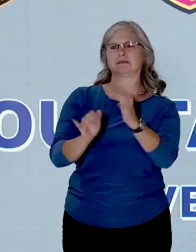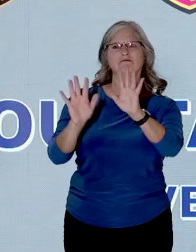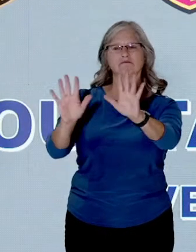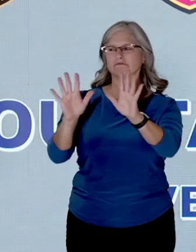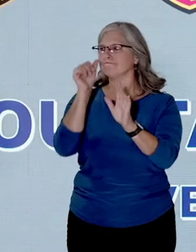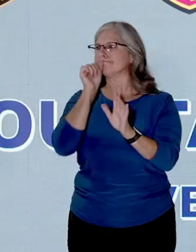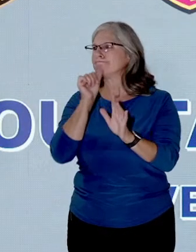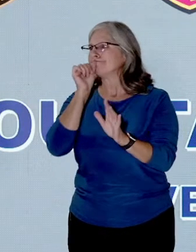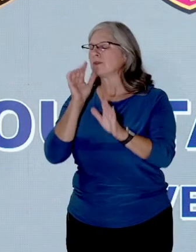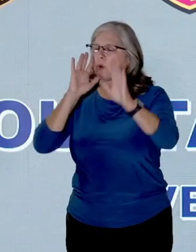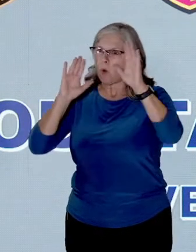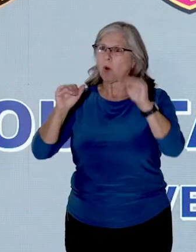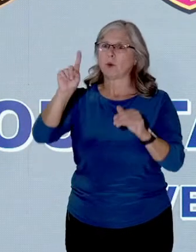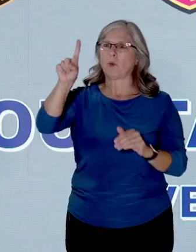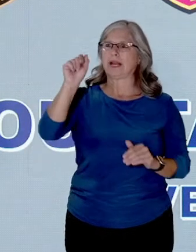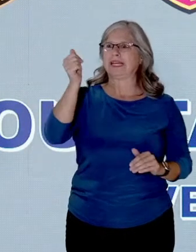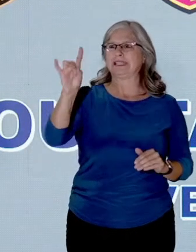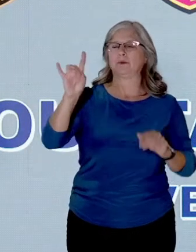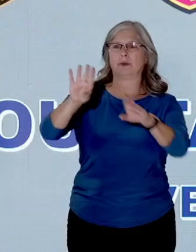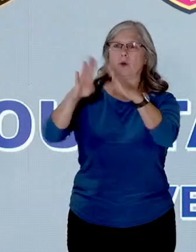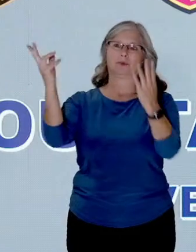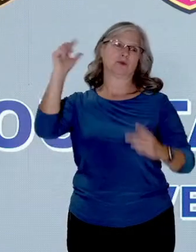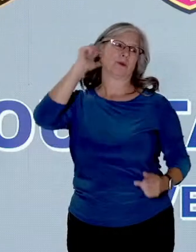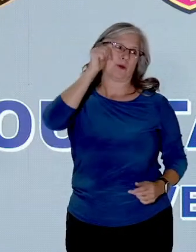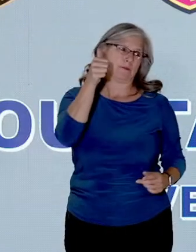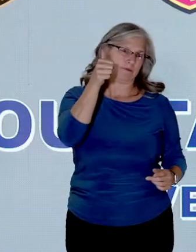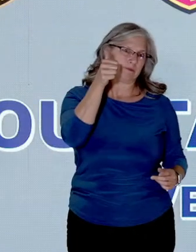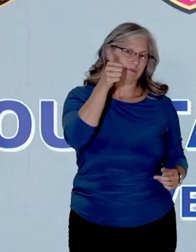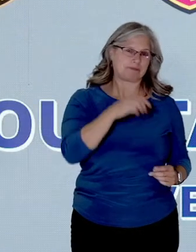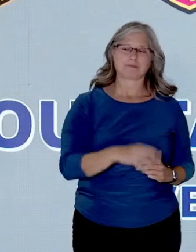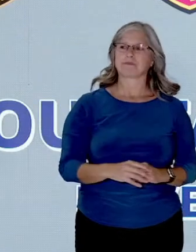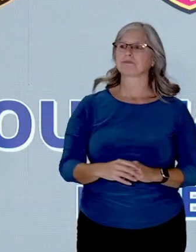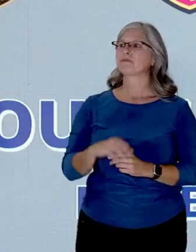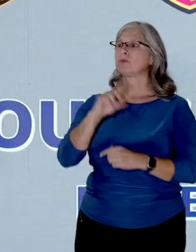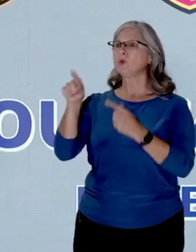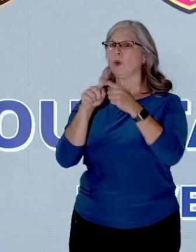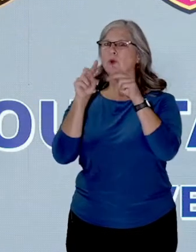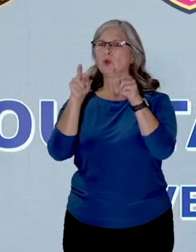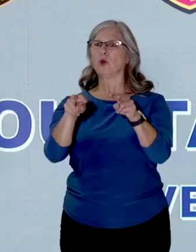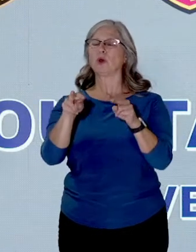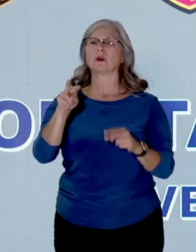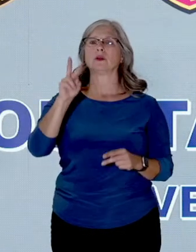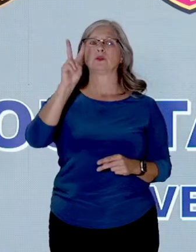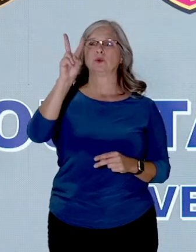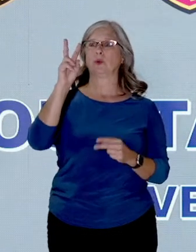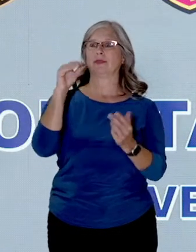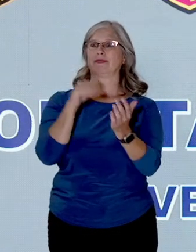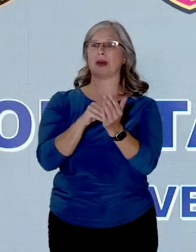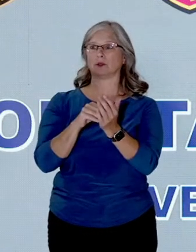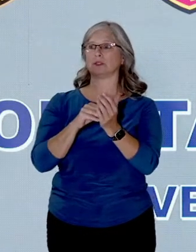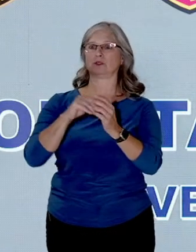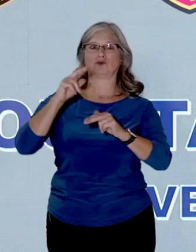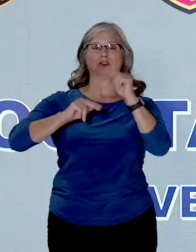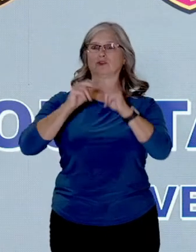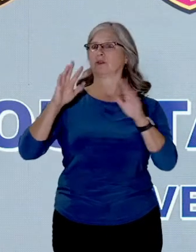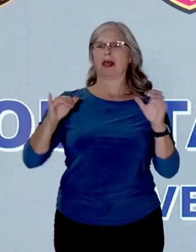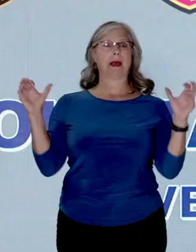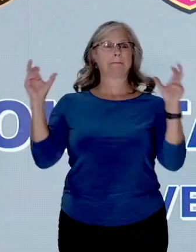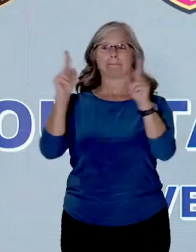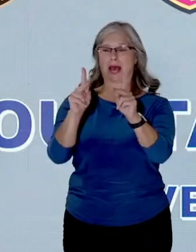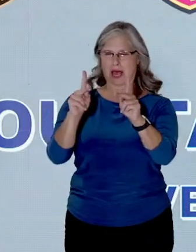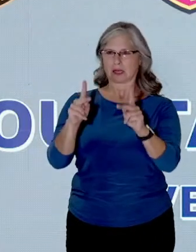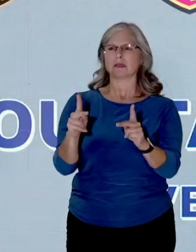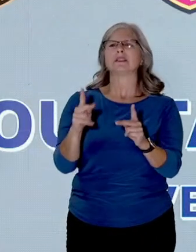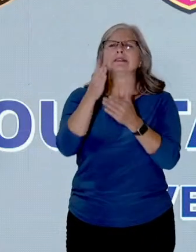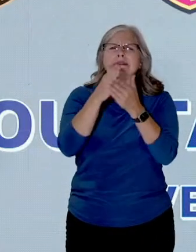We're hoping to have the 118 freeway open by tomorrow. When you look at the 2,000 structures that have not been repopulated, there are some areas